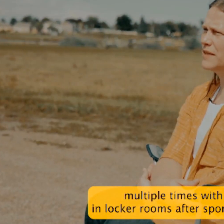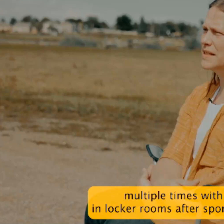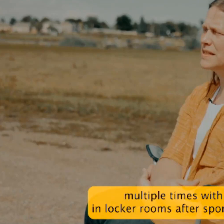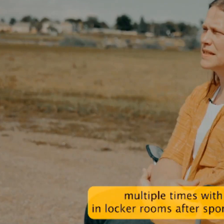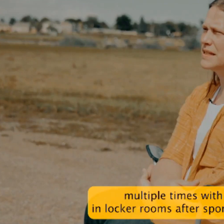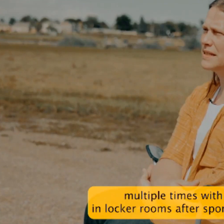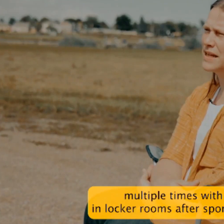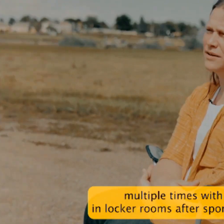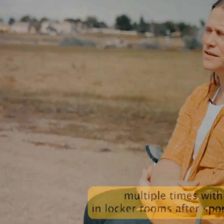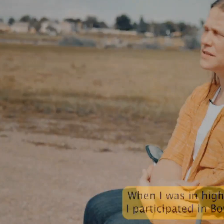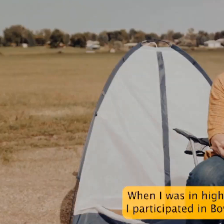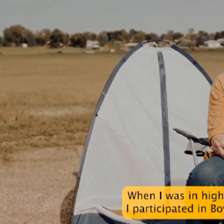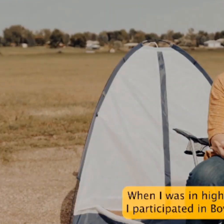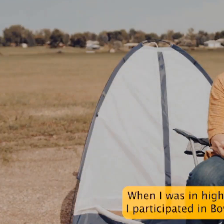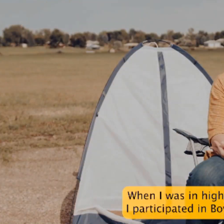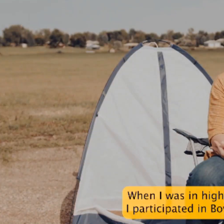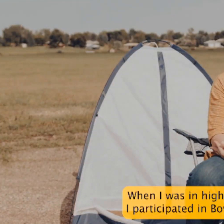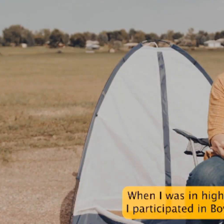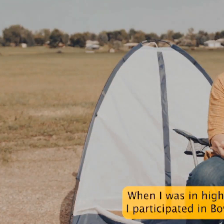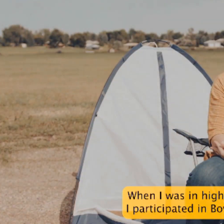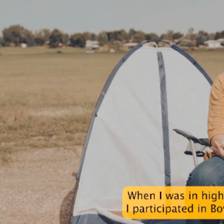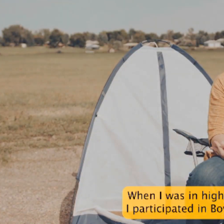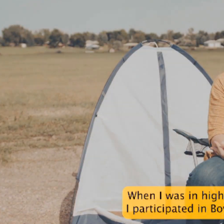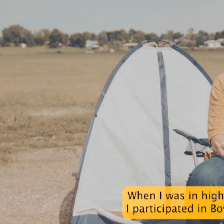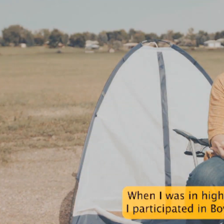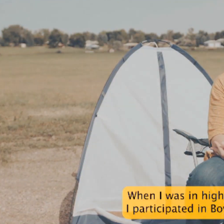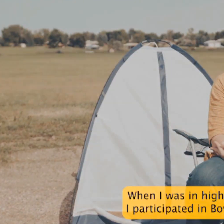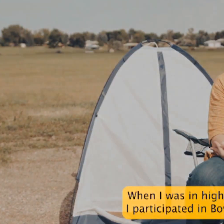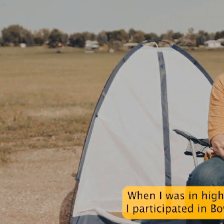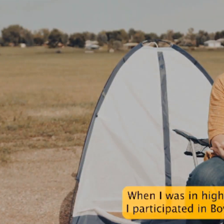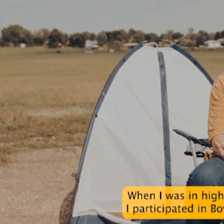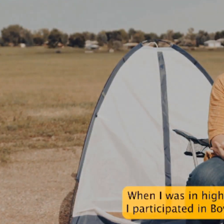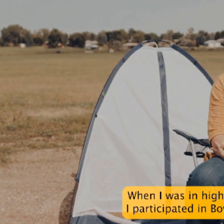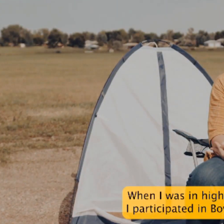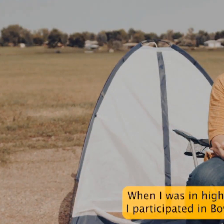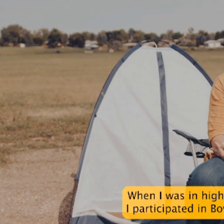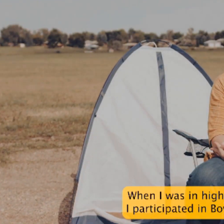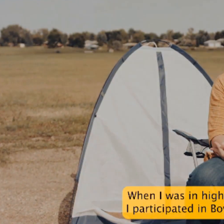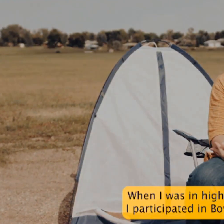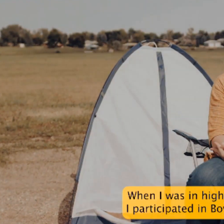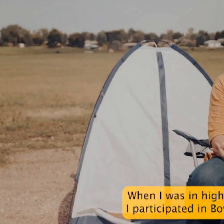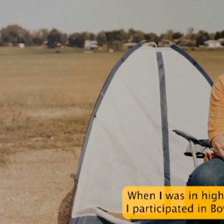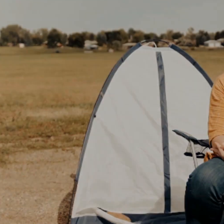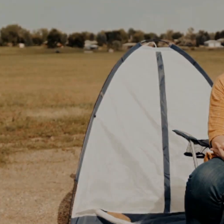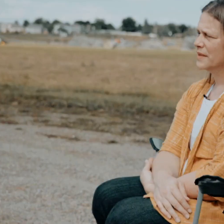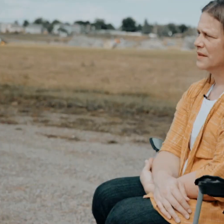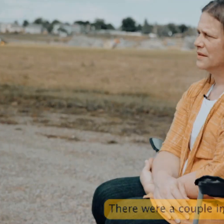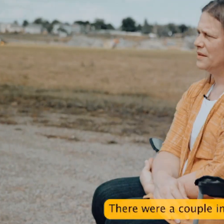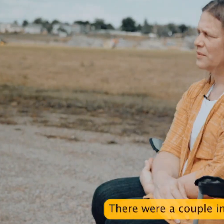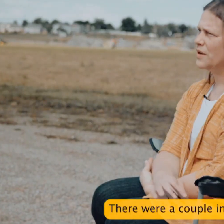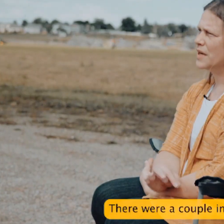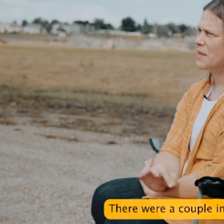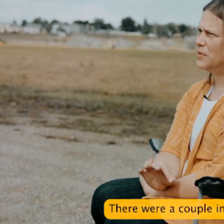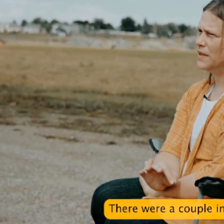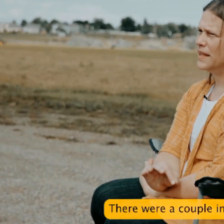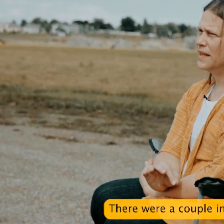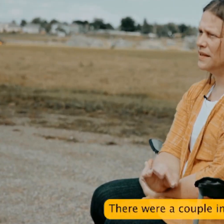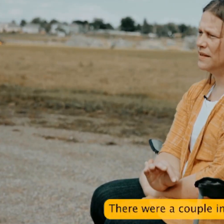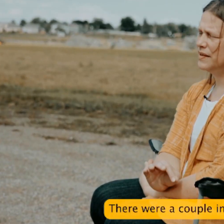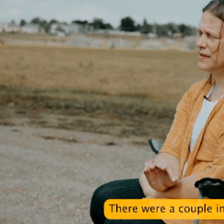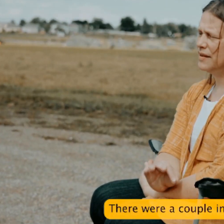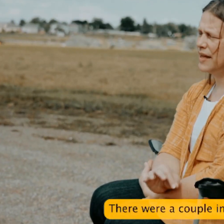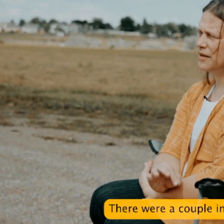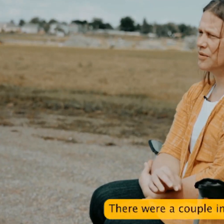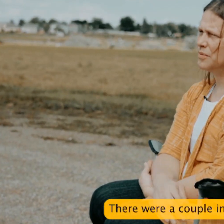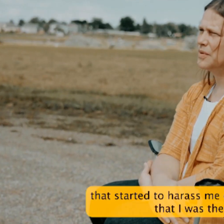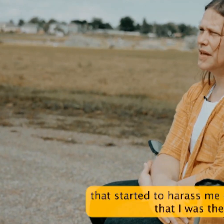sports events, etc. When I was in high school, I participated in boys' state. There were a couple